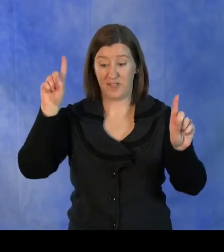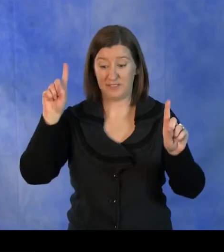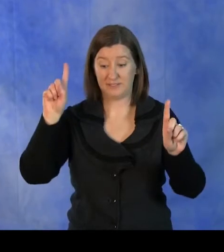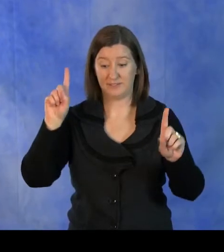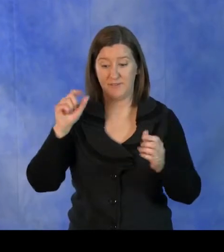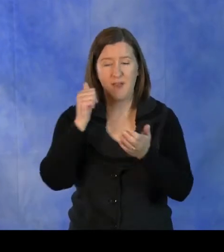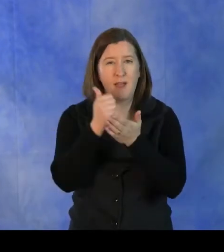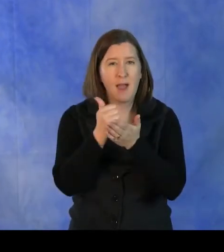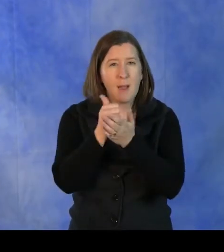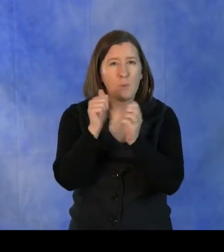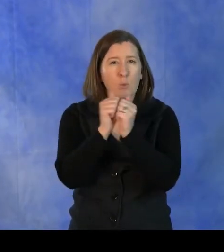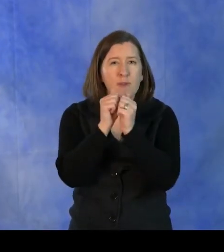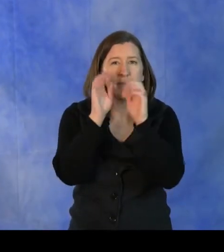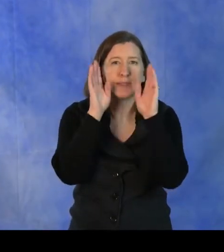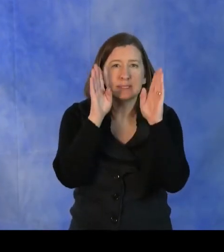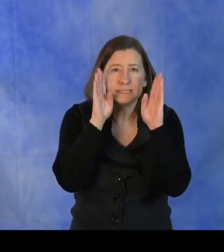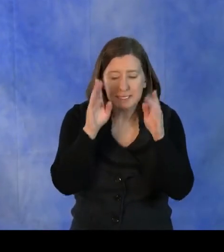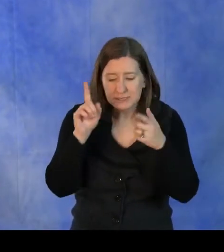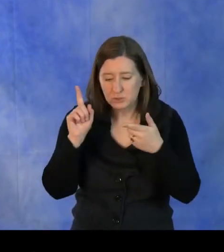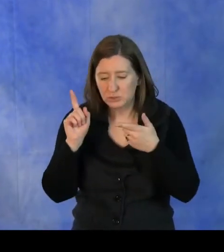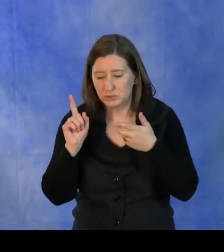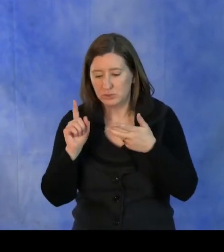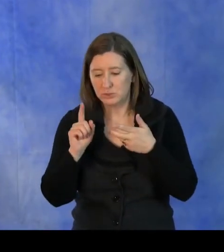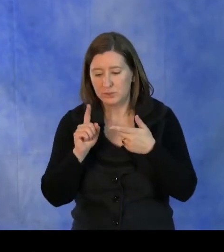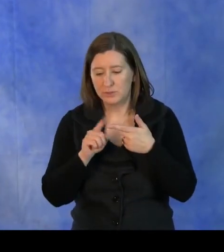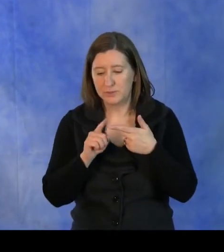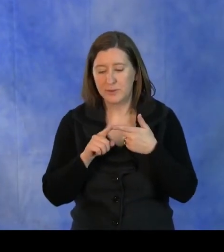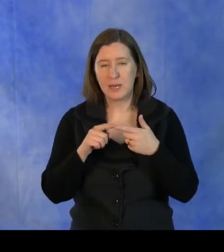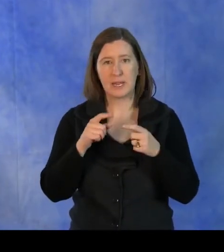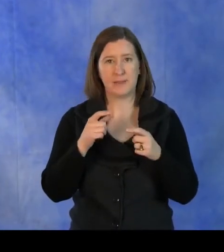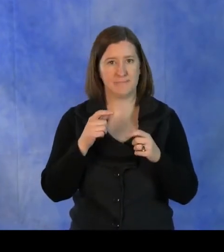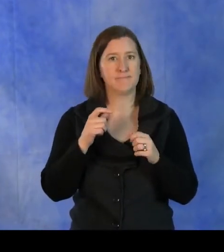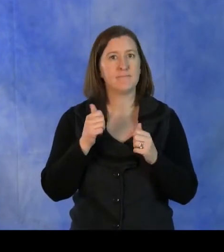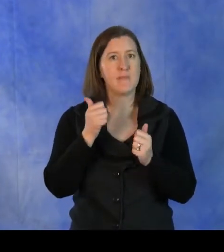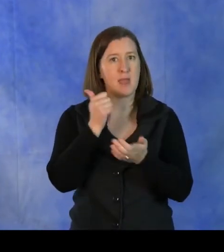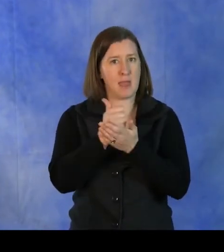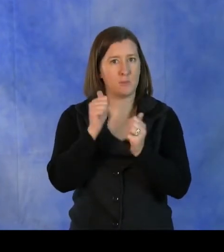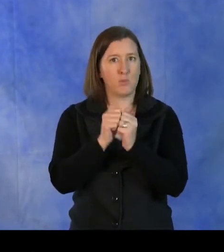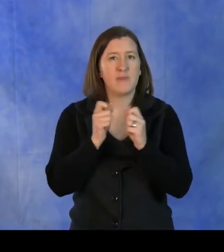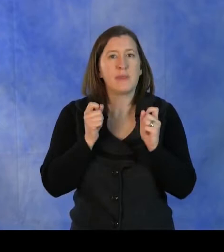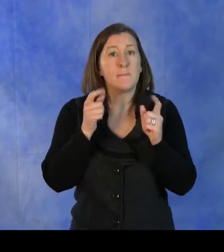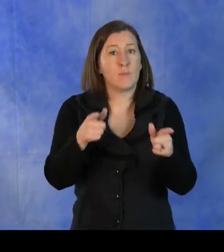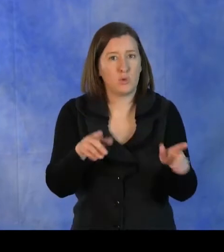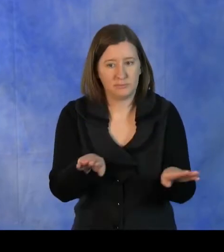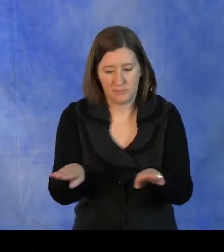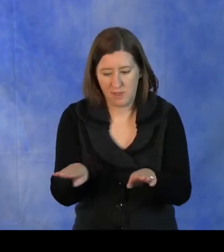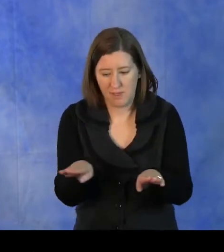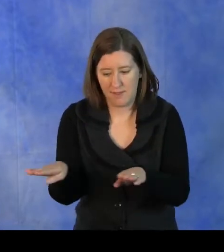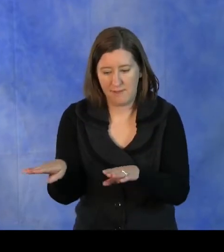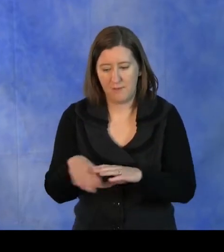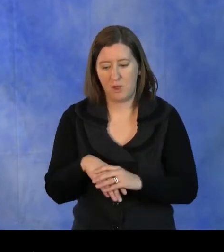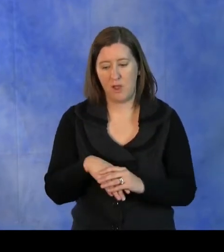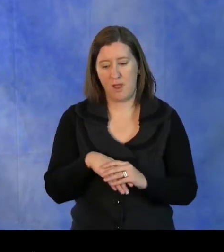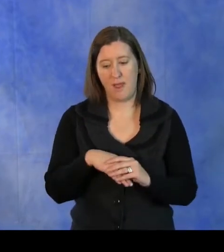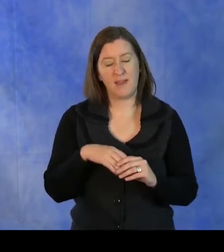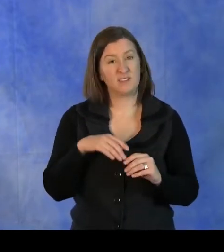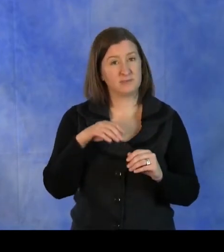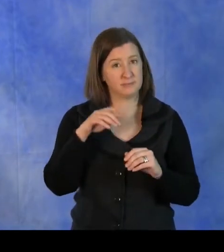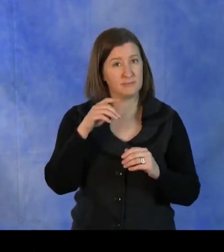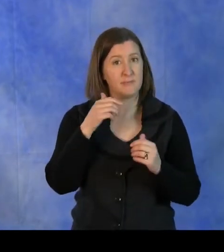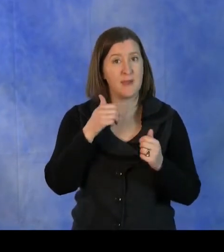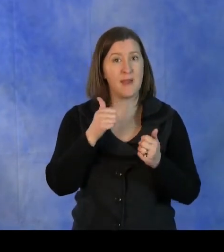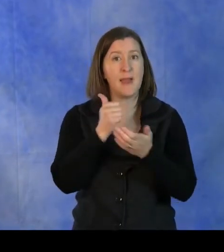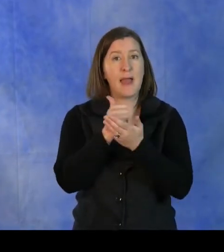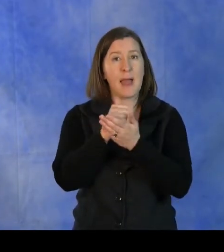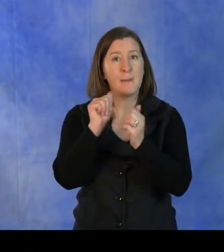that shows it's effective for the younger children, for paying attention, helping